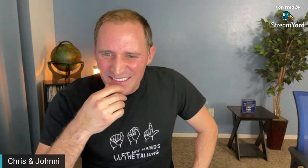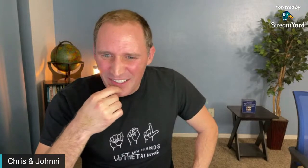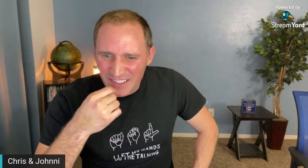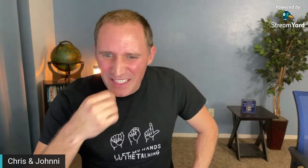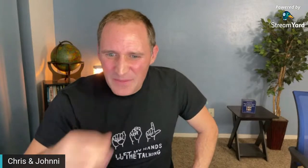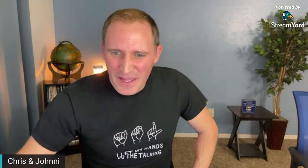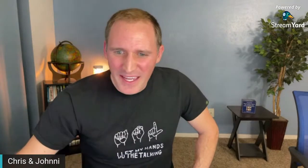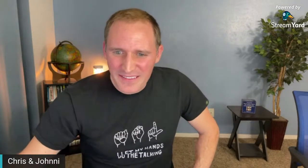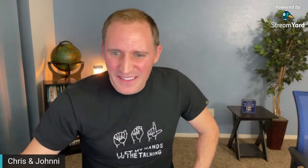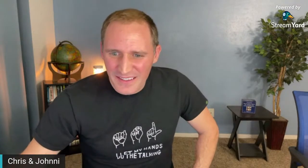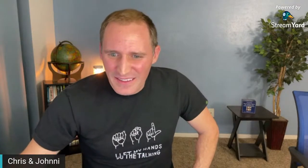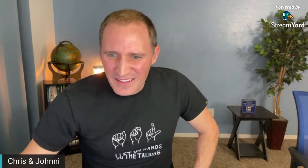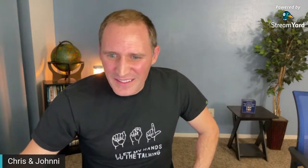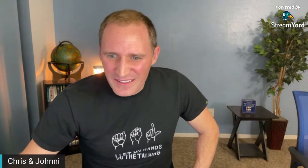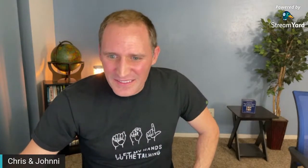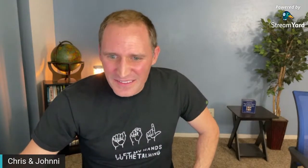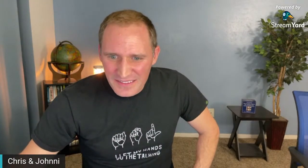Sorry to keep asking this.